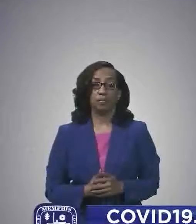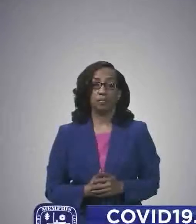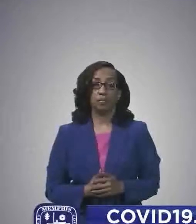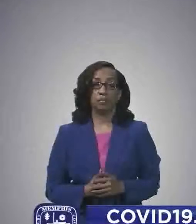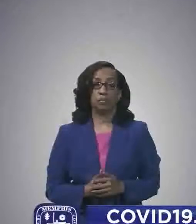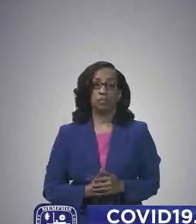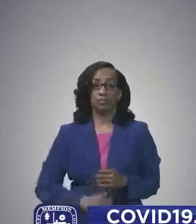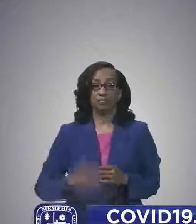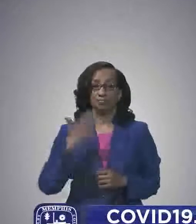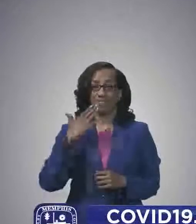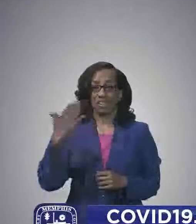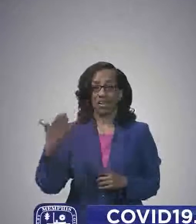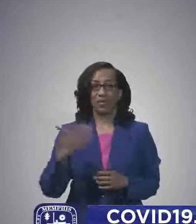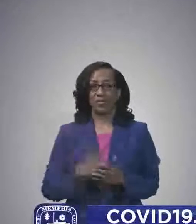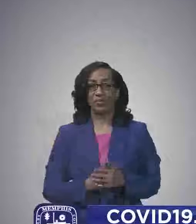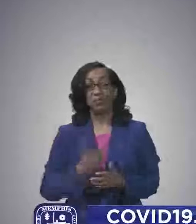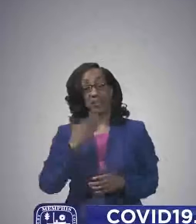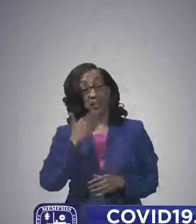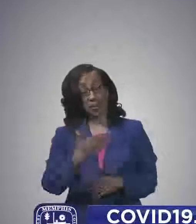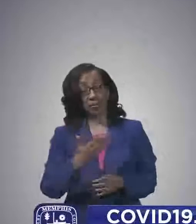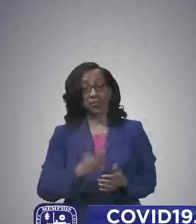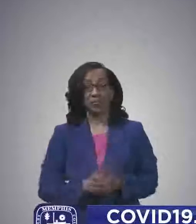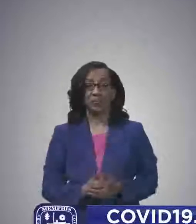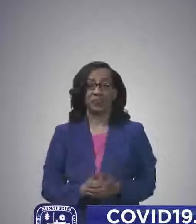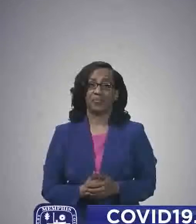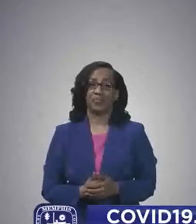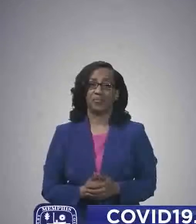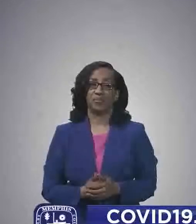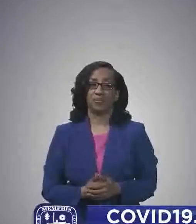Thank you. Thank you.